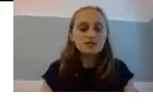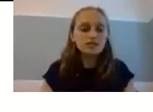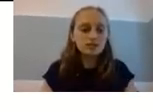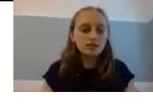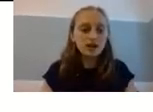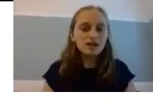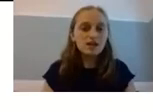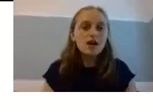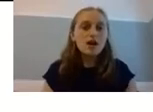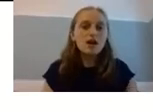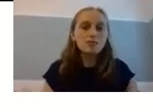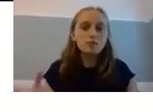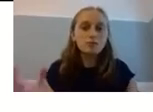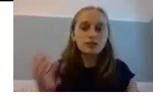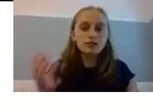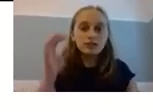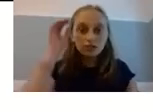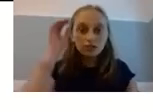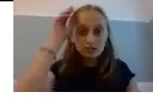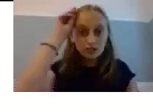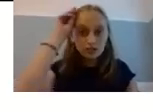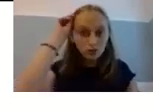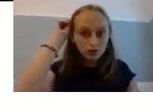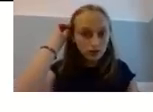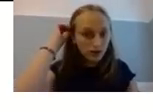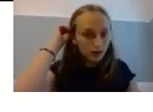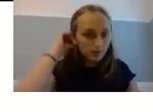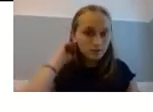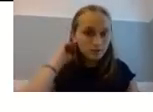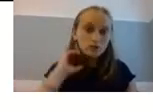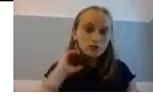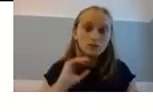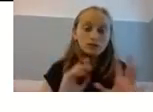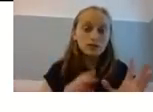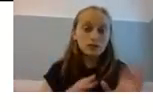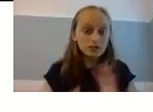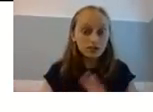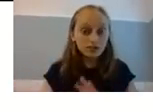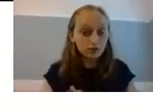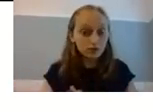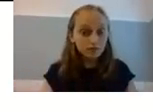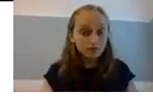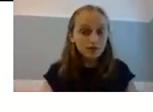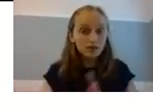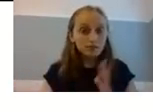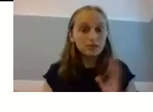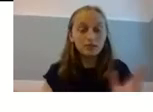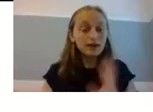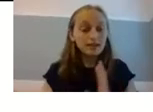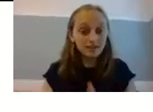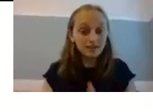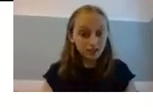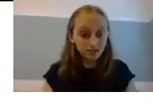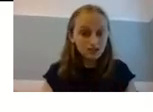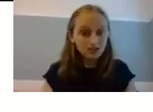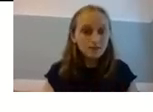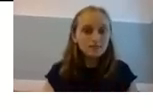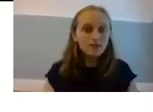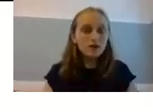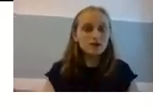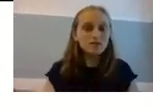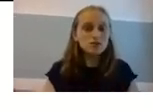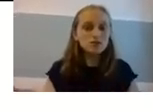1979 which featured Sarah Norman the lead was a deaf woman played by a deaf actress